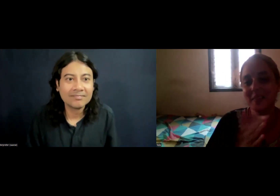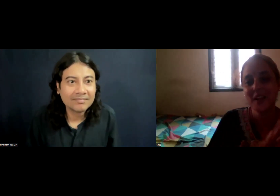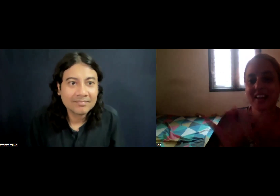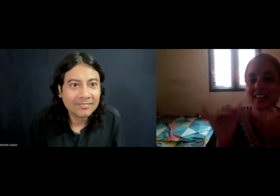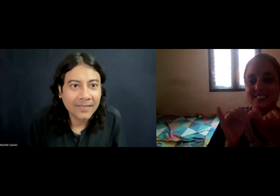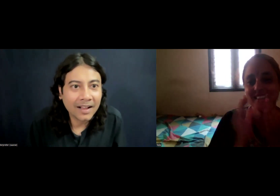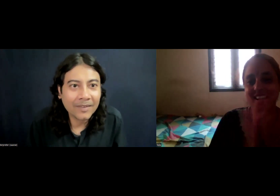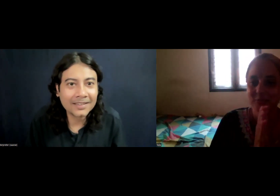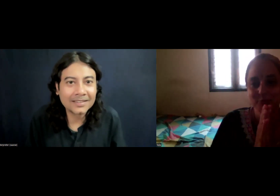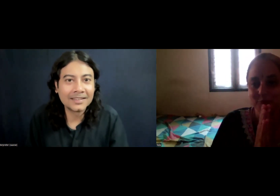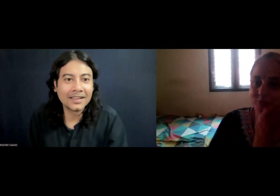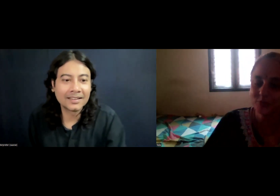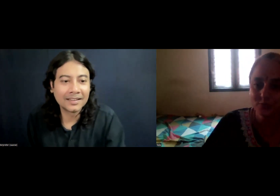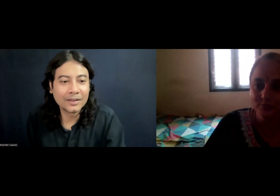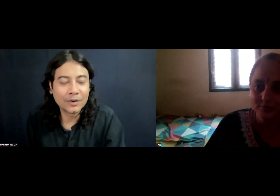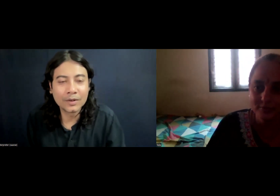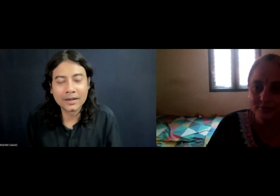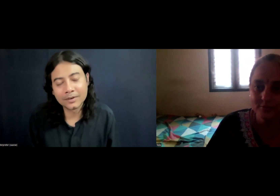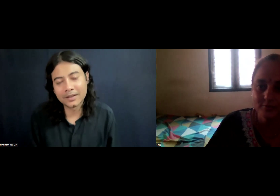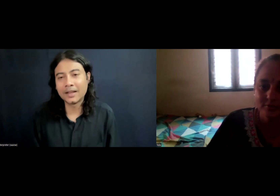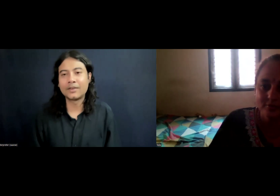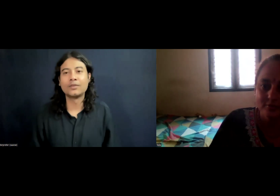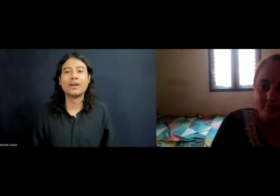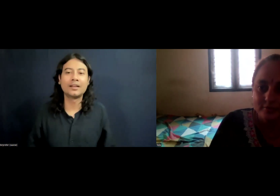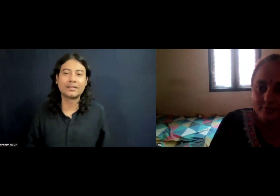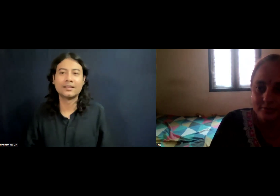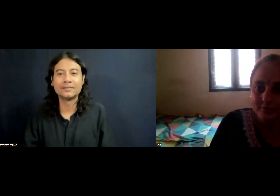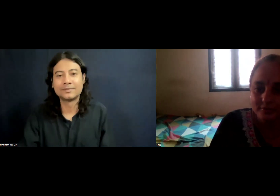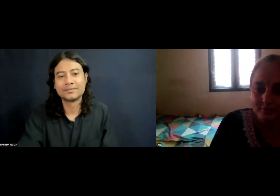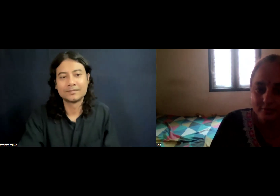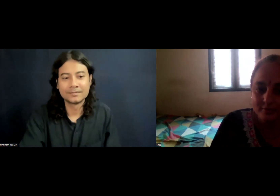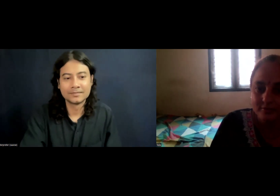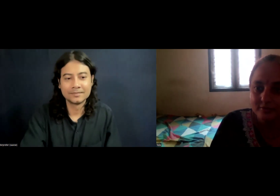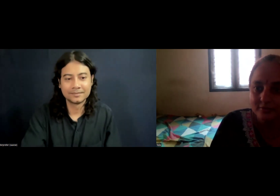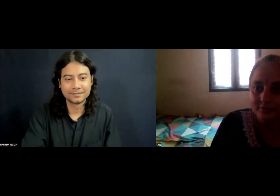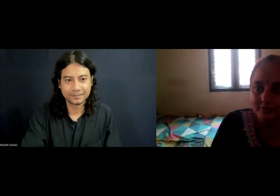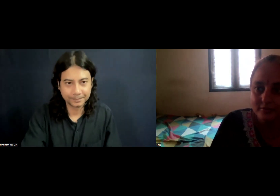Hare Krishna. We'll take the next question. Mataji, didn't know that. Okay, thank you. Hare Krishna.